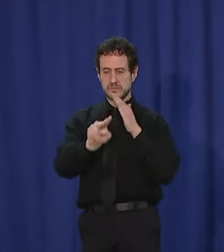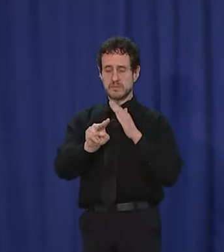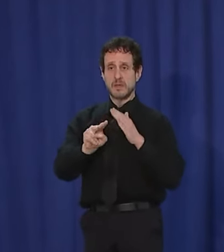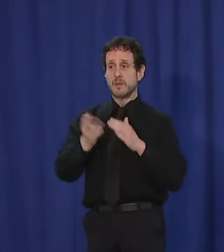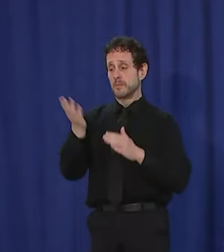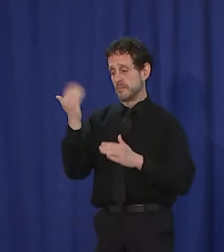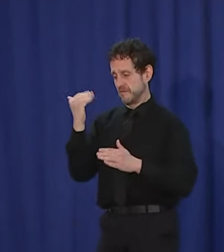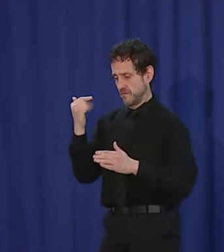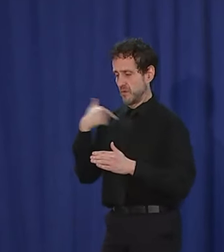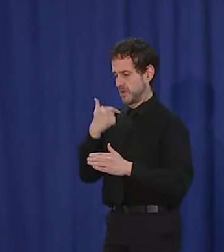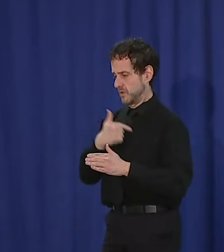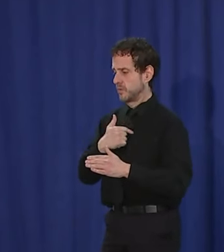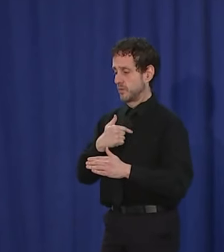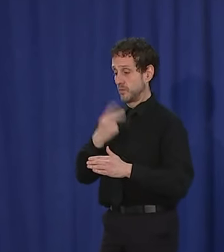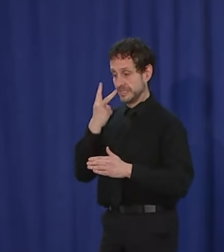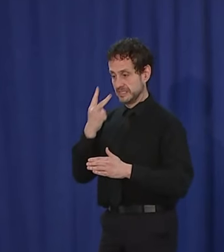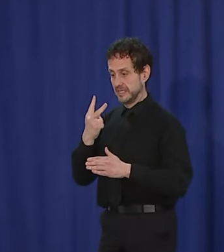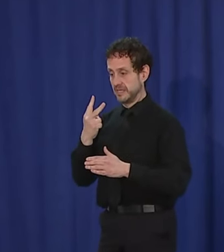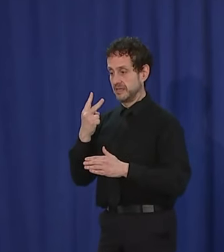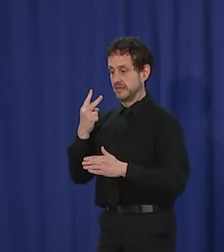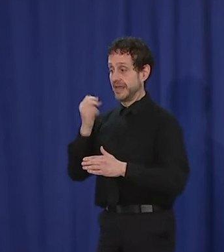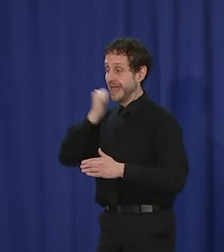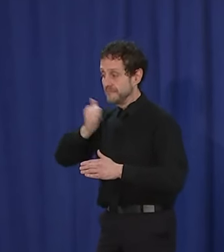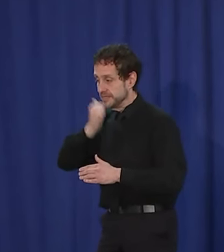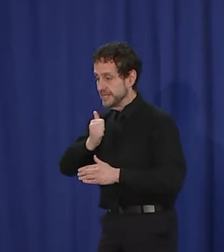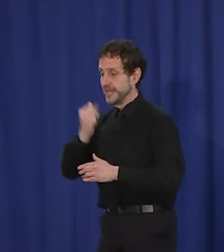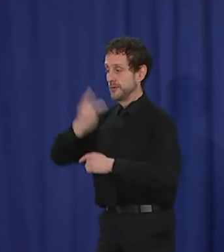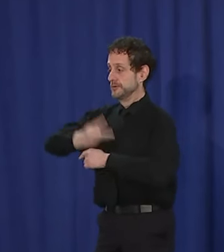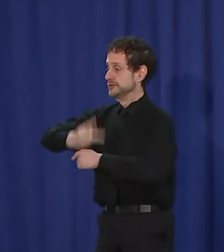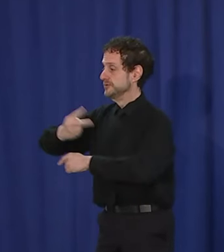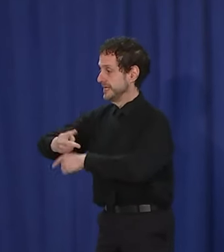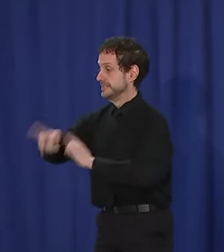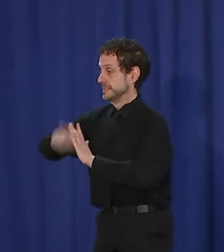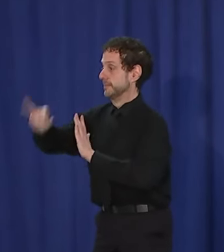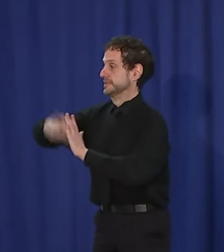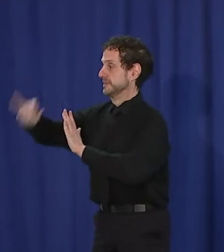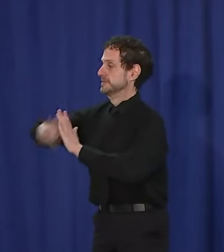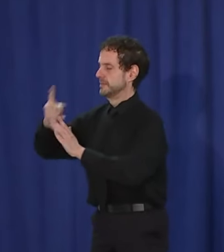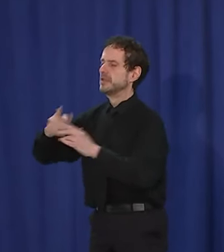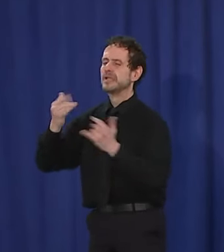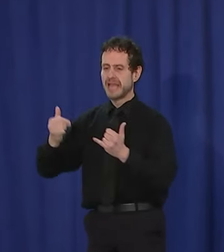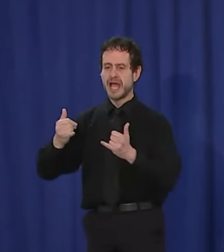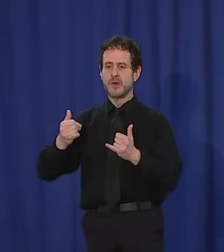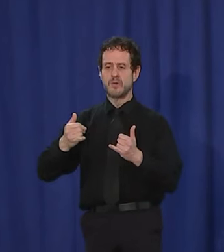seeing cases double every 1 to 2 days. We're now in a 9 to 10 day